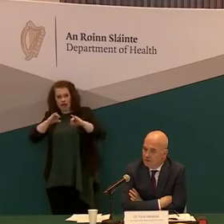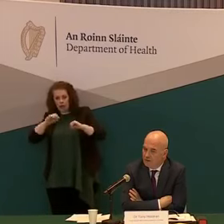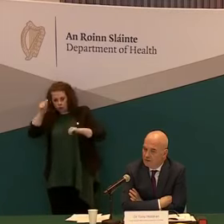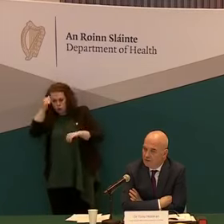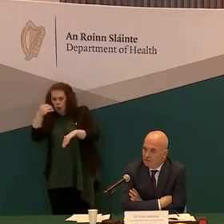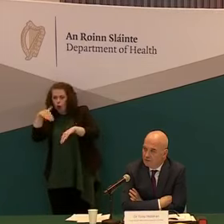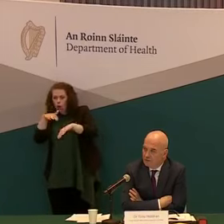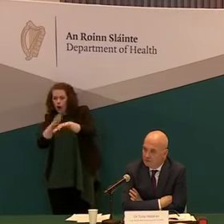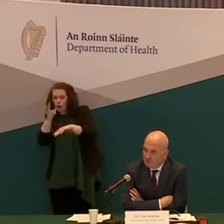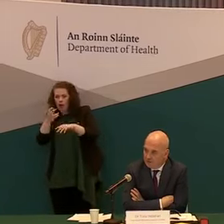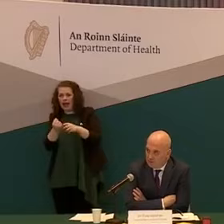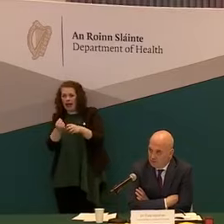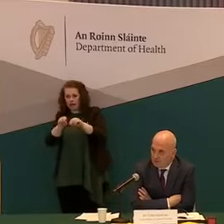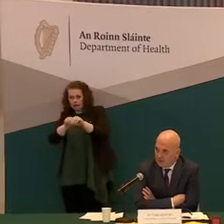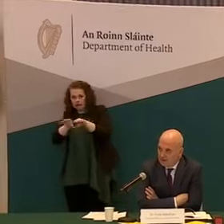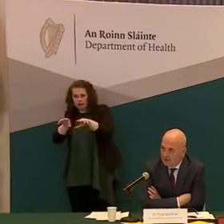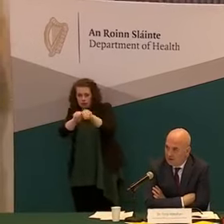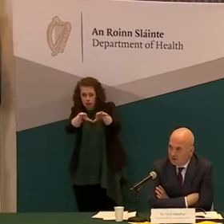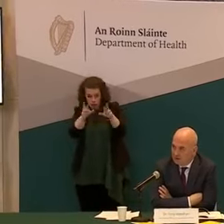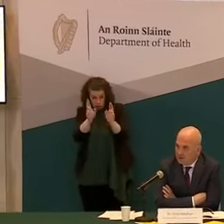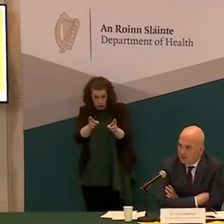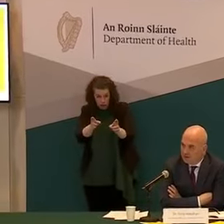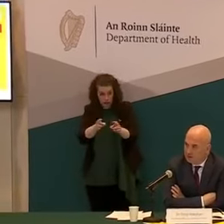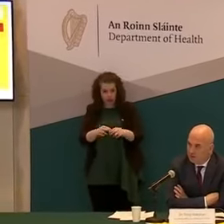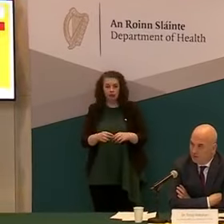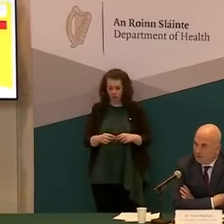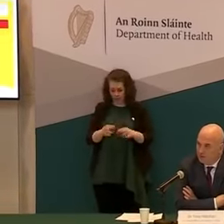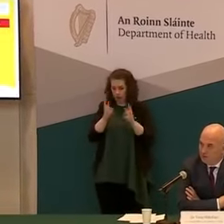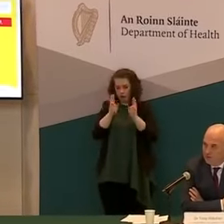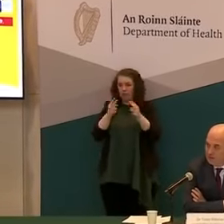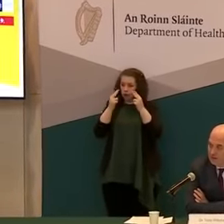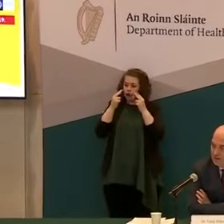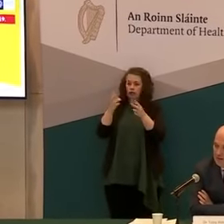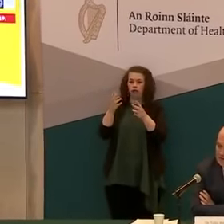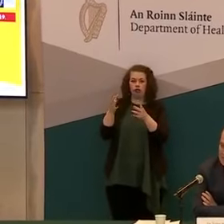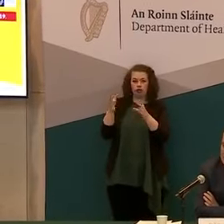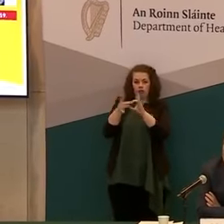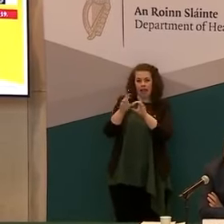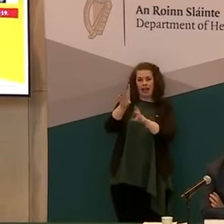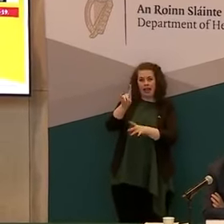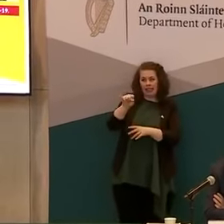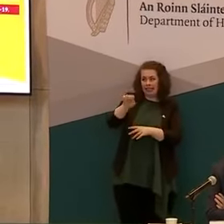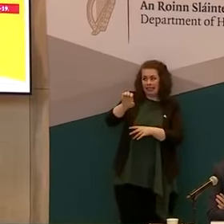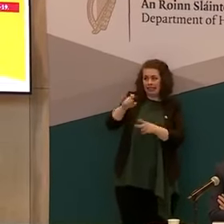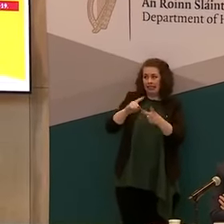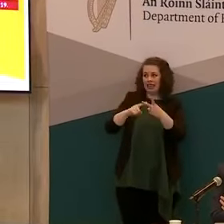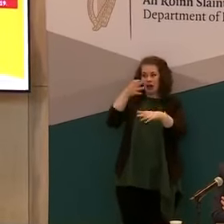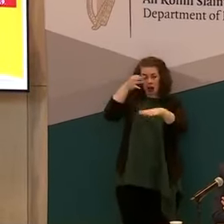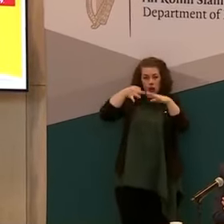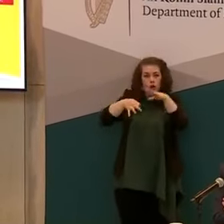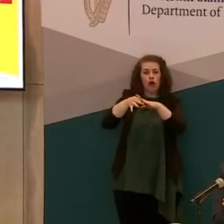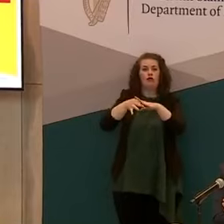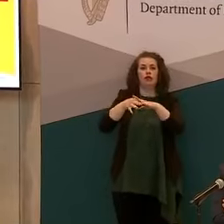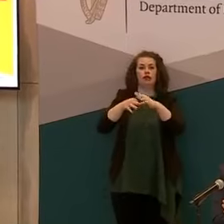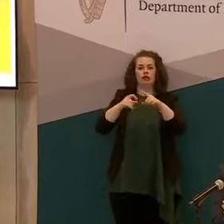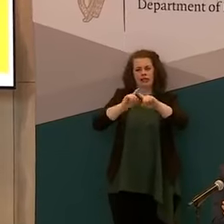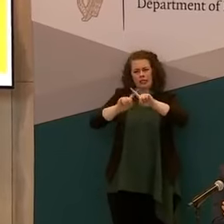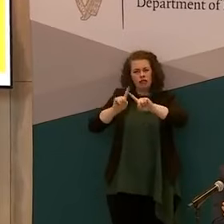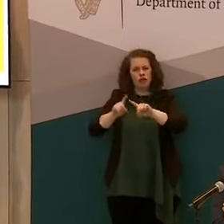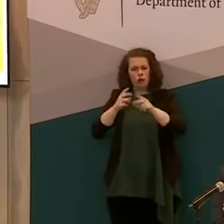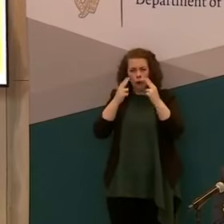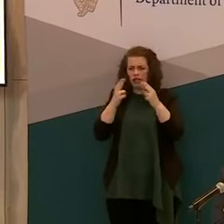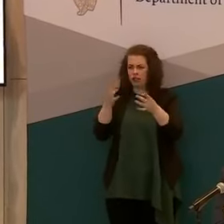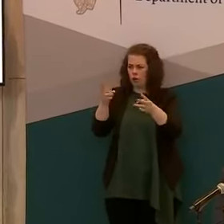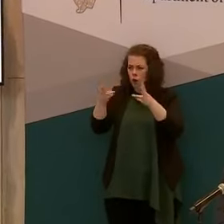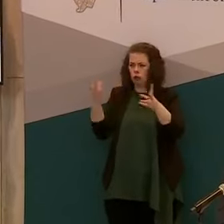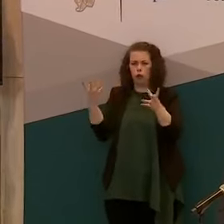be. So we need to continue to work together, not just with the HSE, but the whole of government. Getting our testing and other elements of this has involved a huge amount of